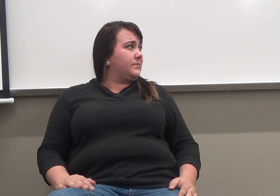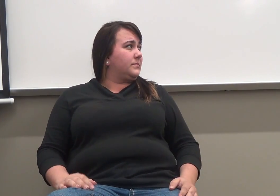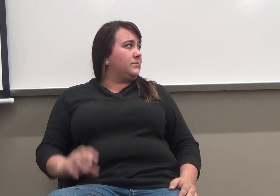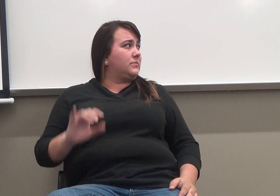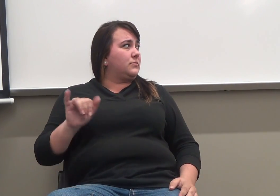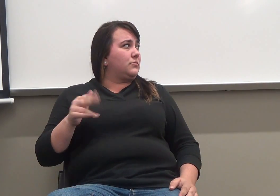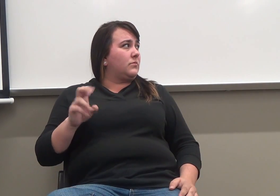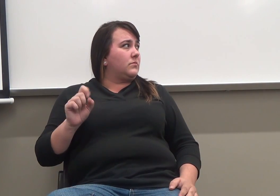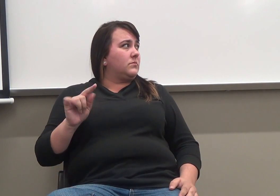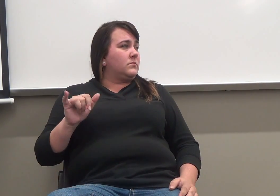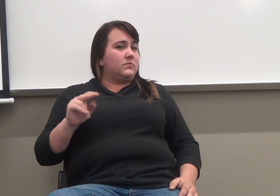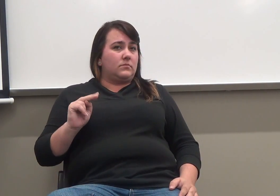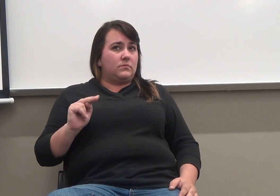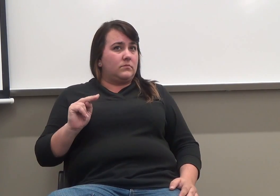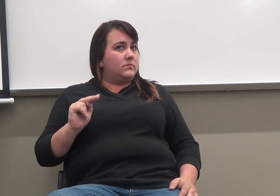Justin is not.